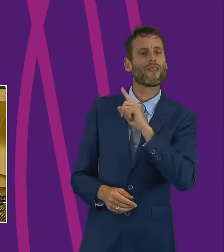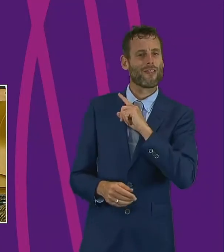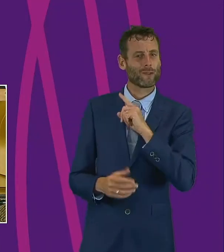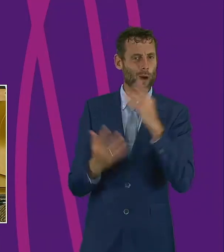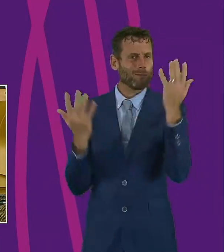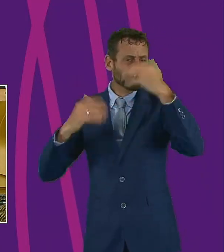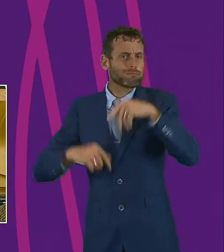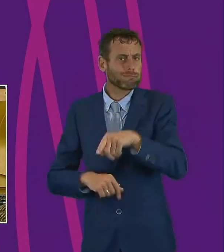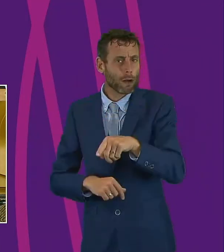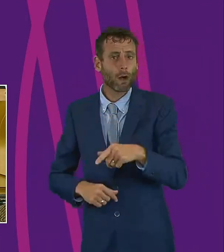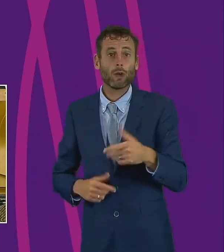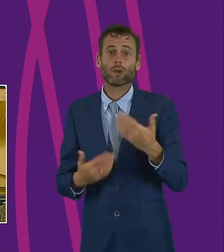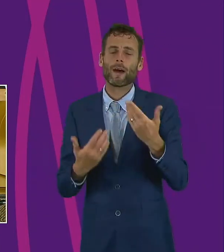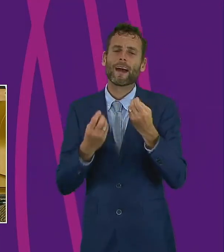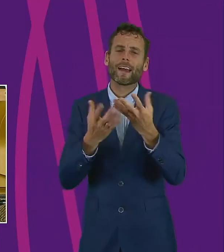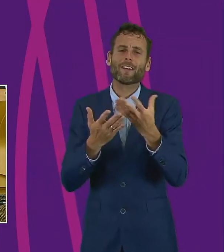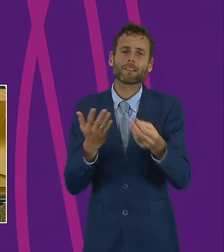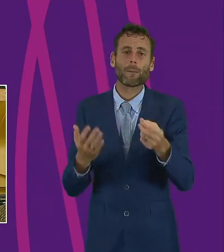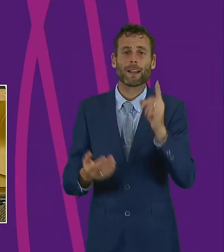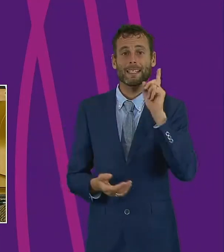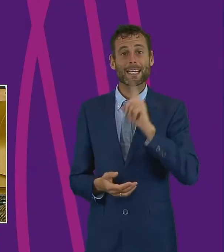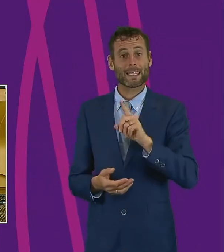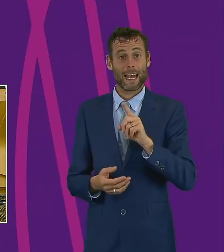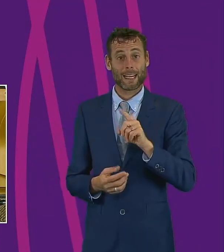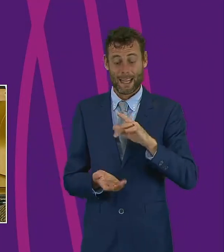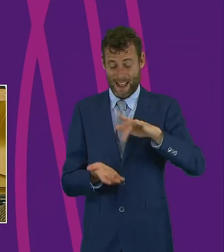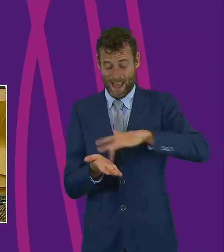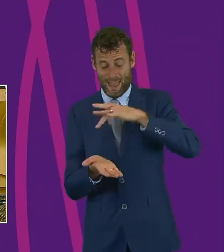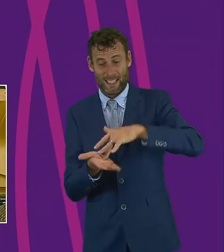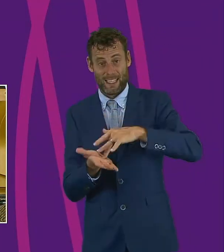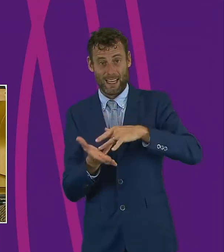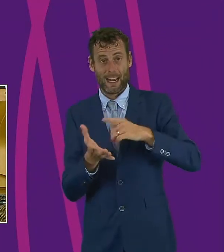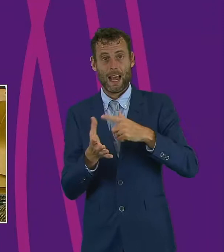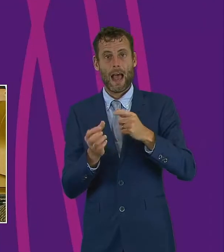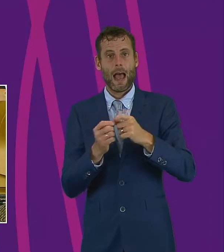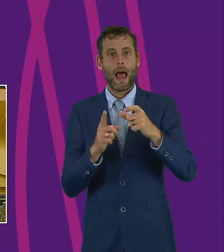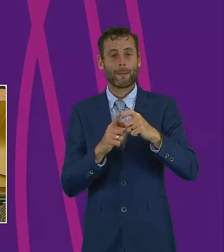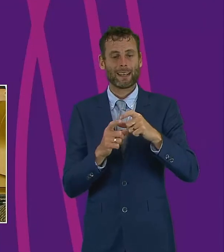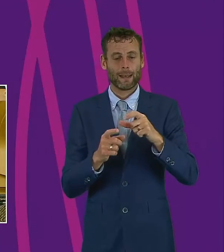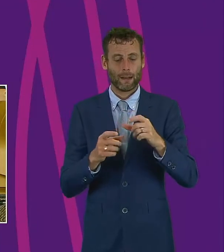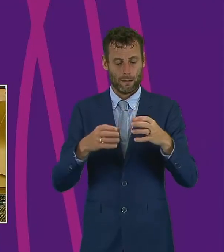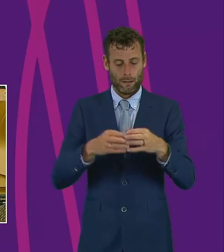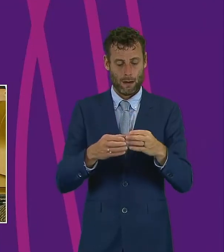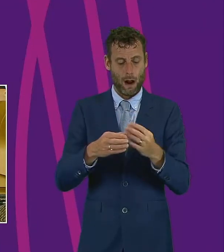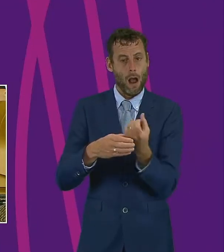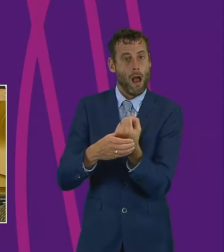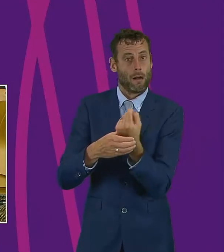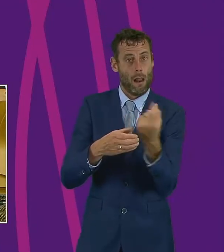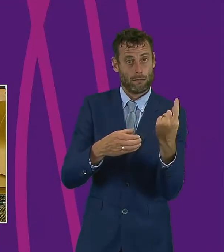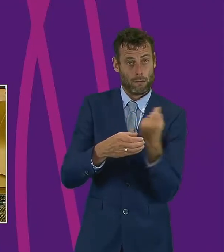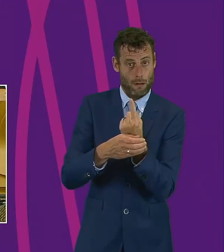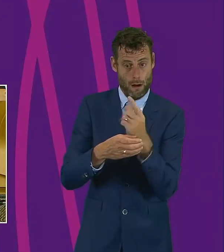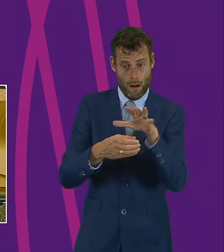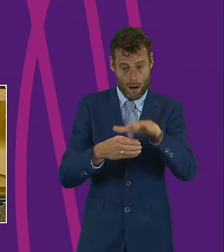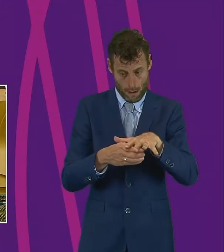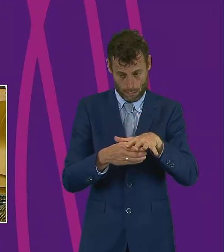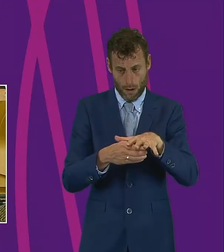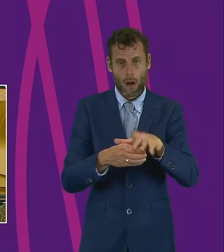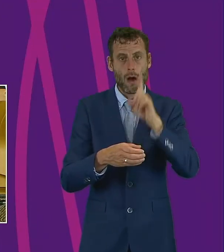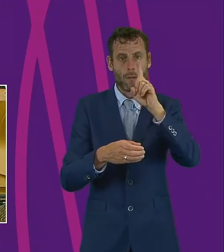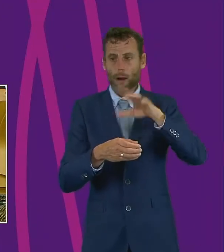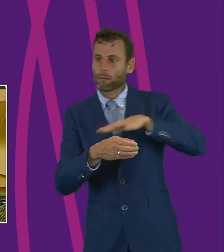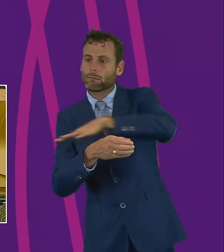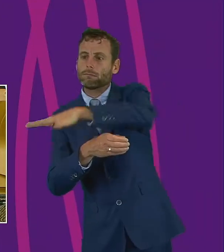Yesterday, the figure for Aberdeen City of the non-cluster related cases was over 20 per